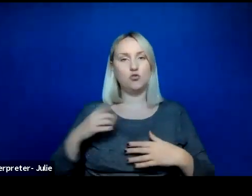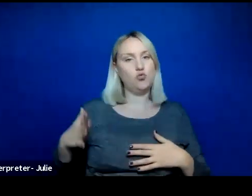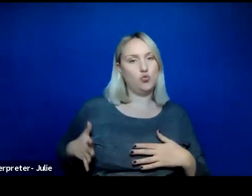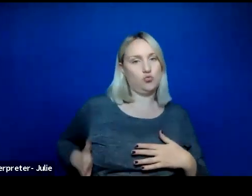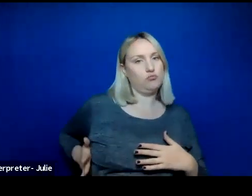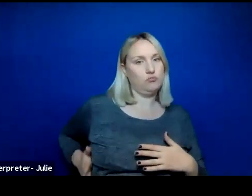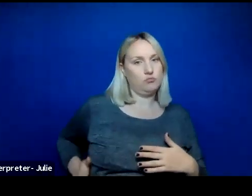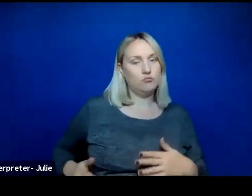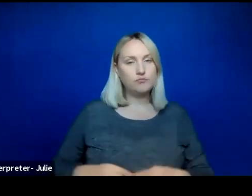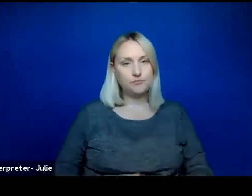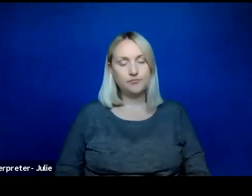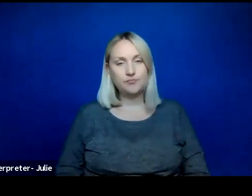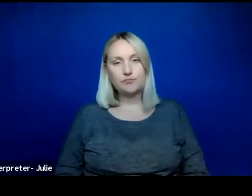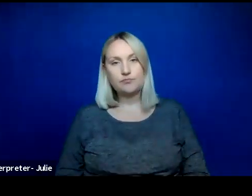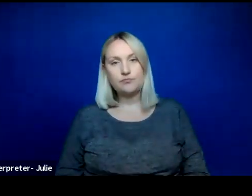ribs.